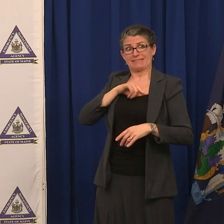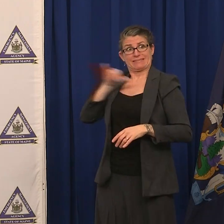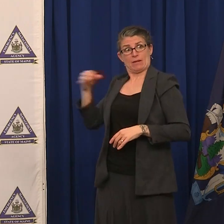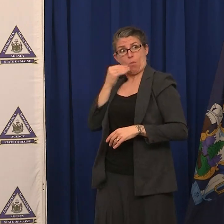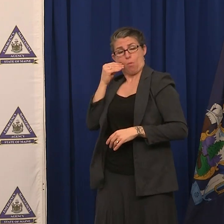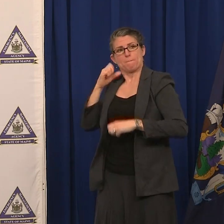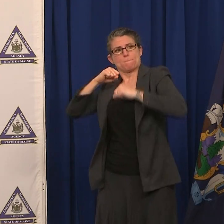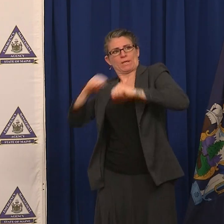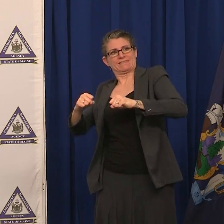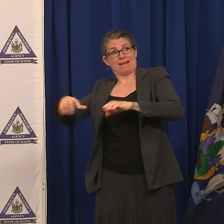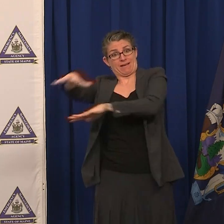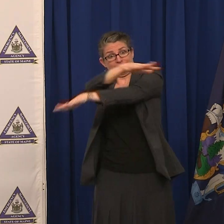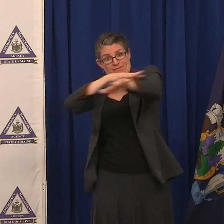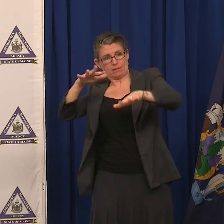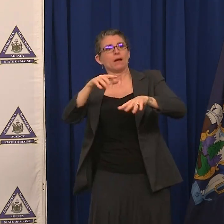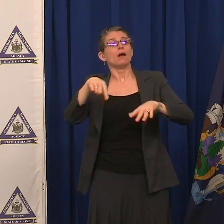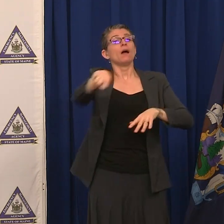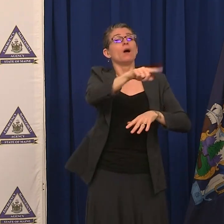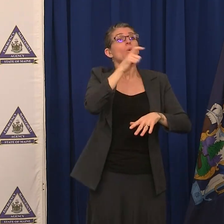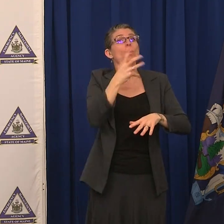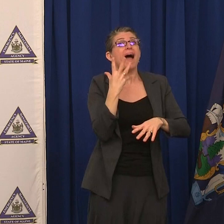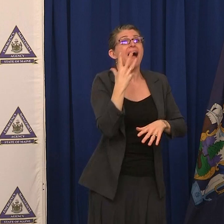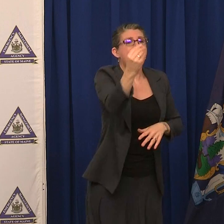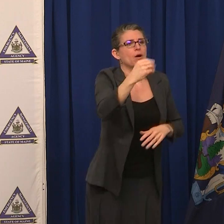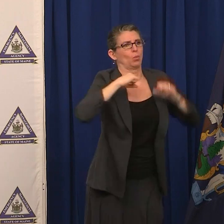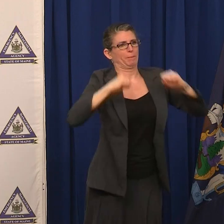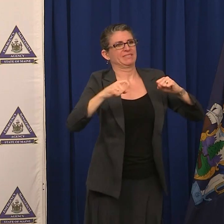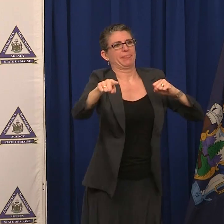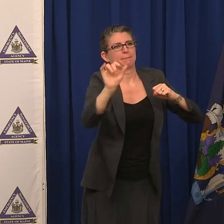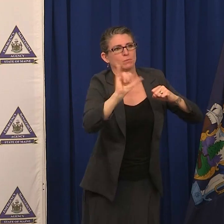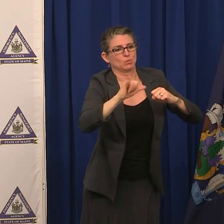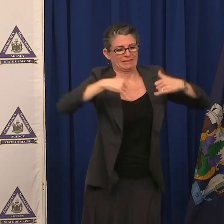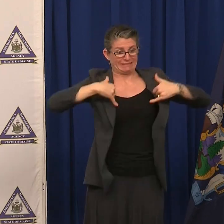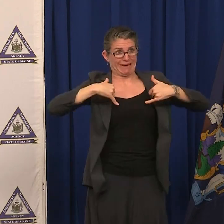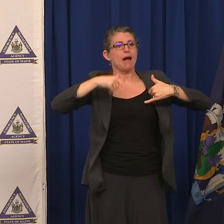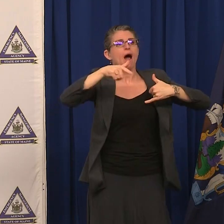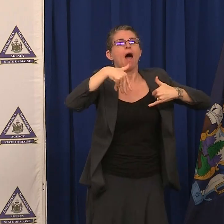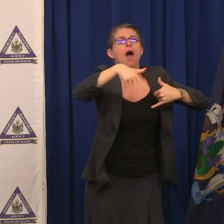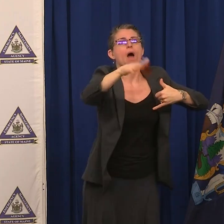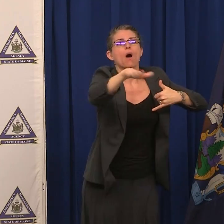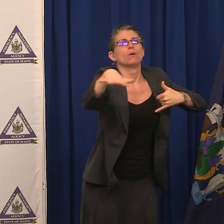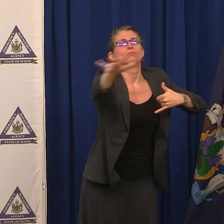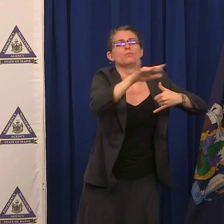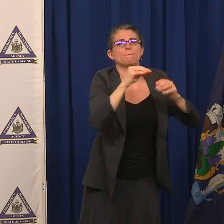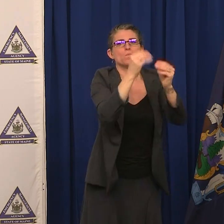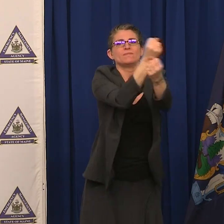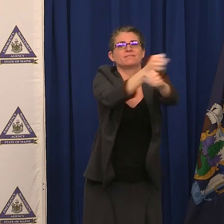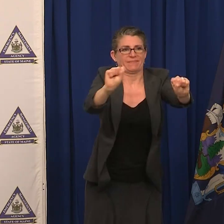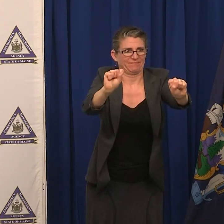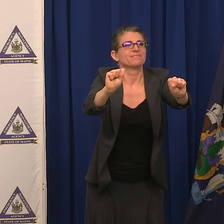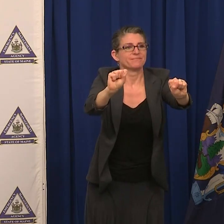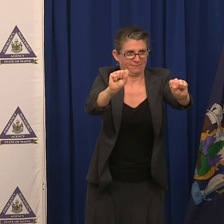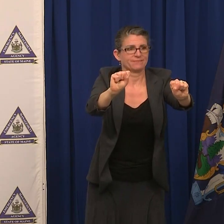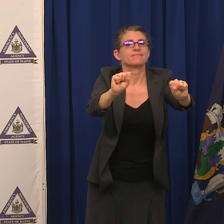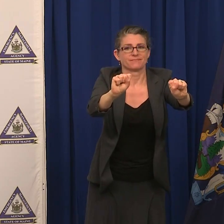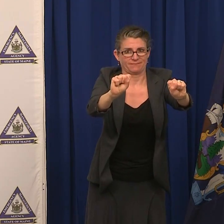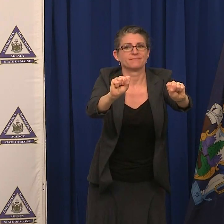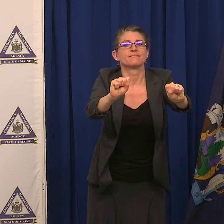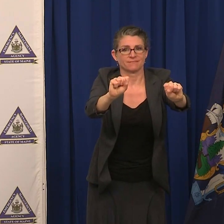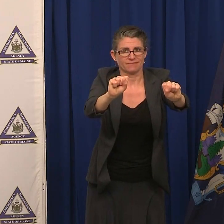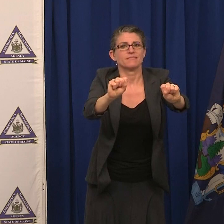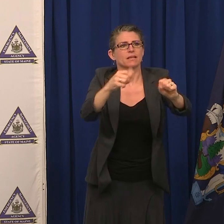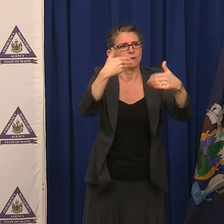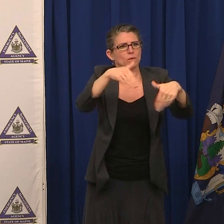need. And it's not just direct healthcare workers. It's all types of direct